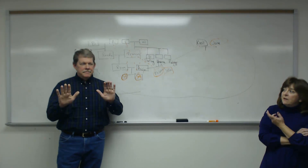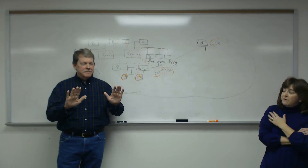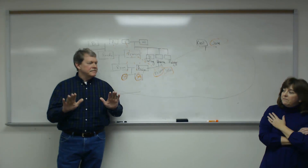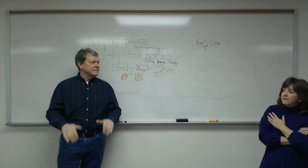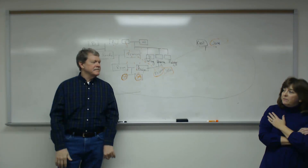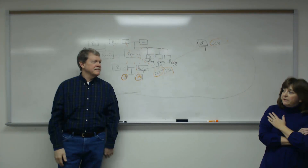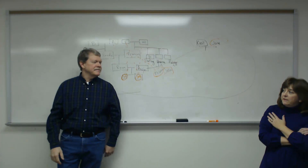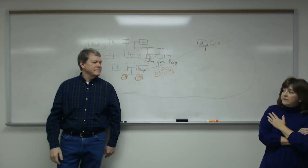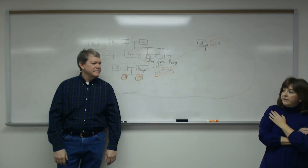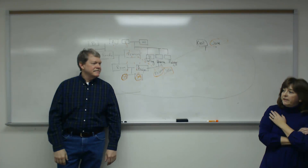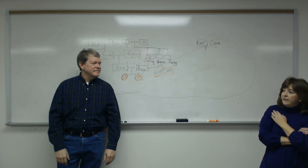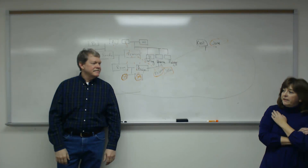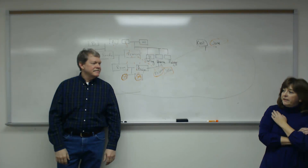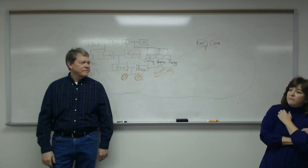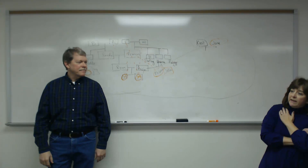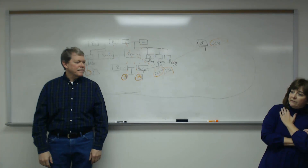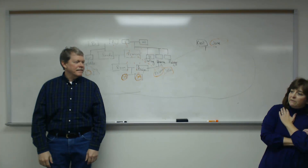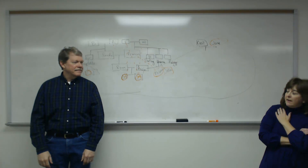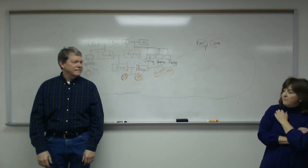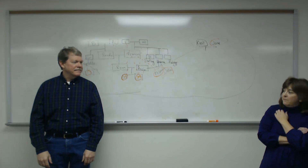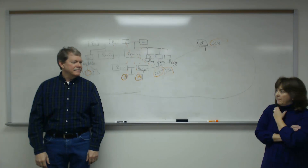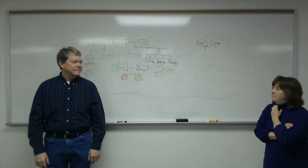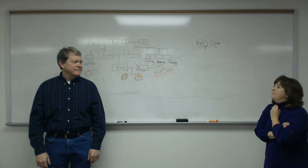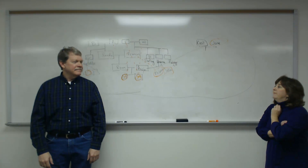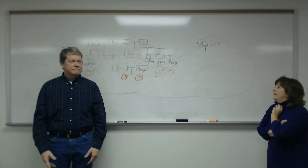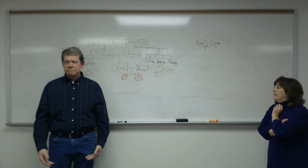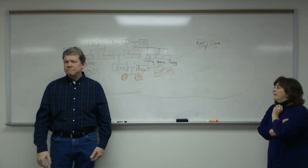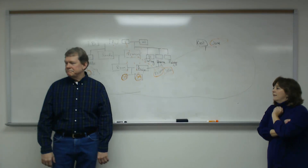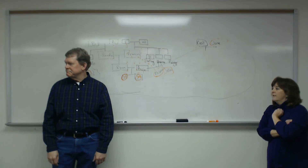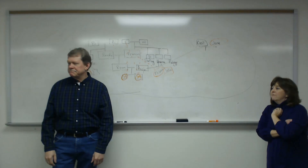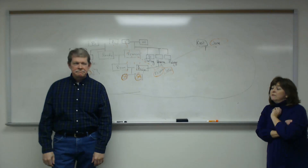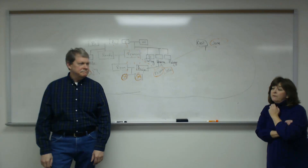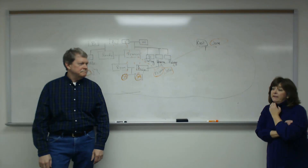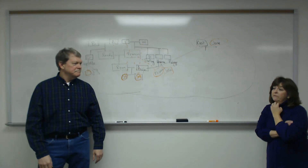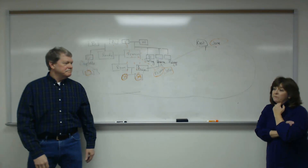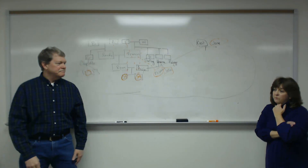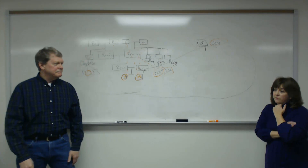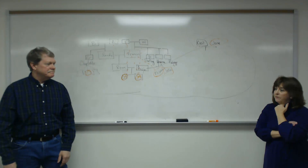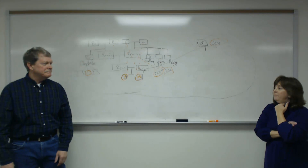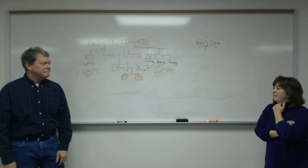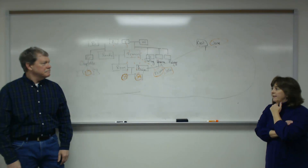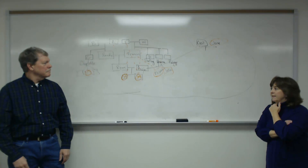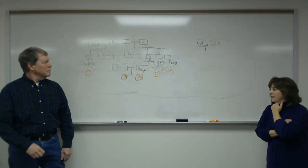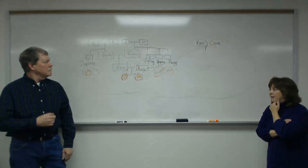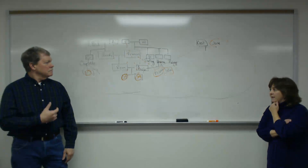we split it up. I'm the Randy from Alabama. And then the other guy was the Randy from Georgia. That's how we